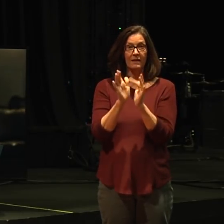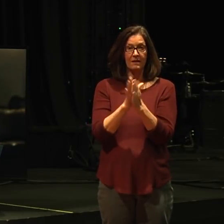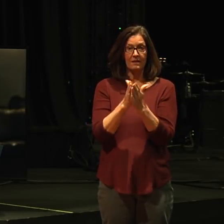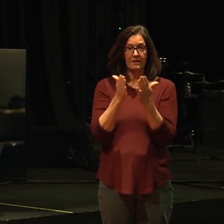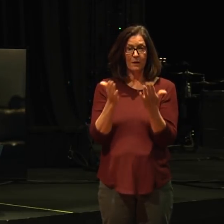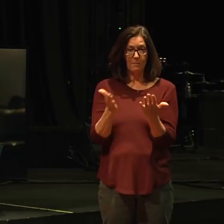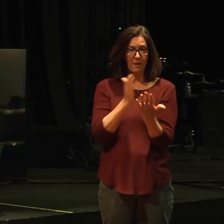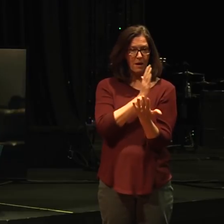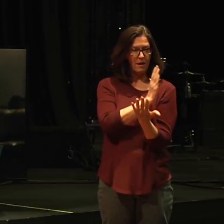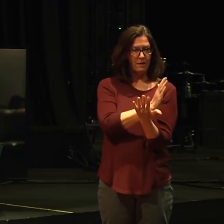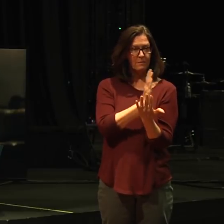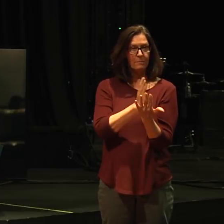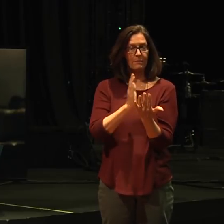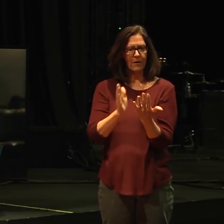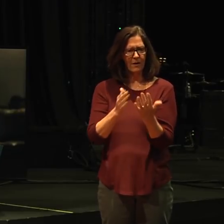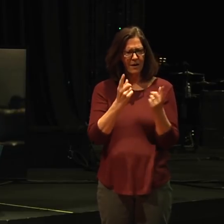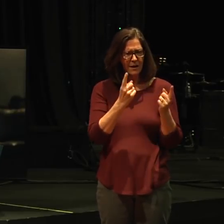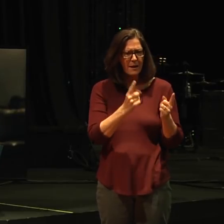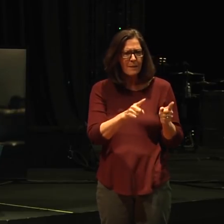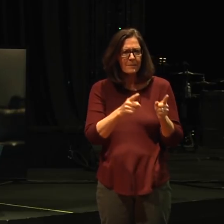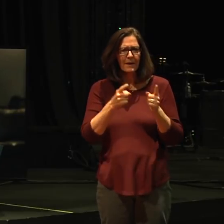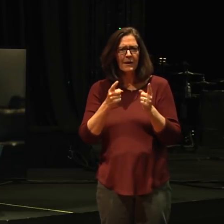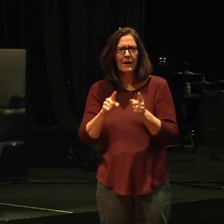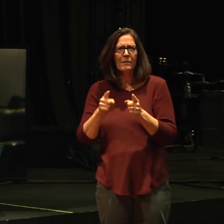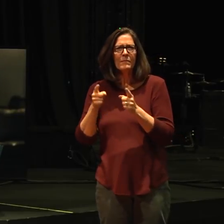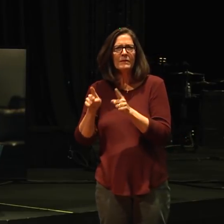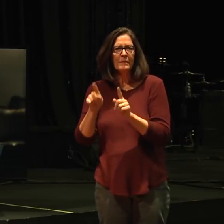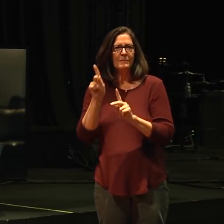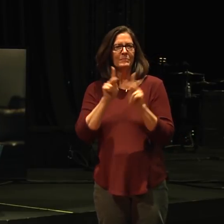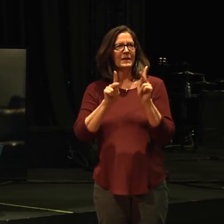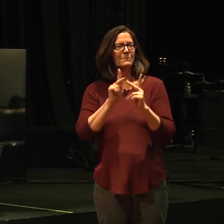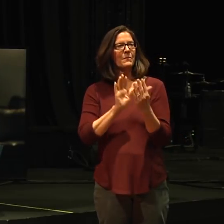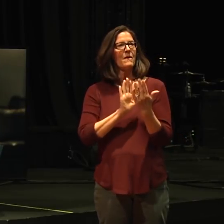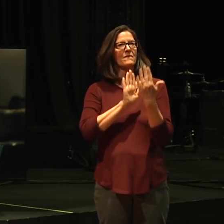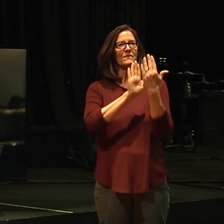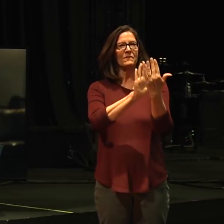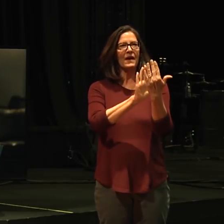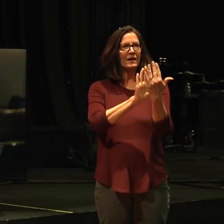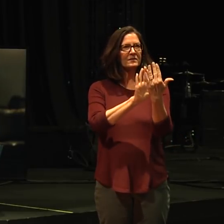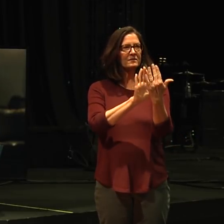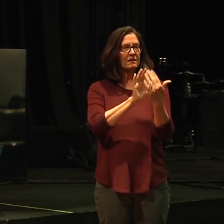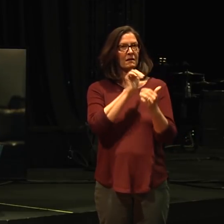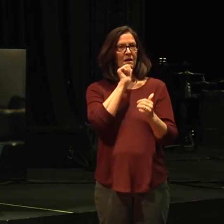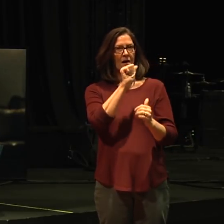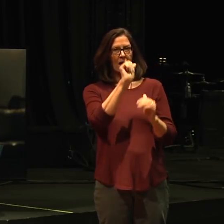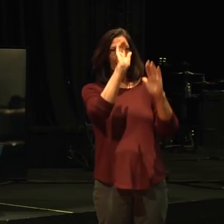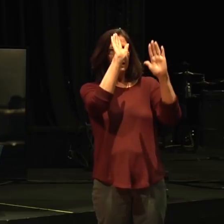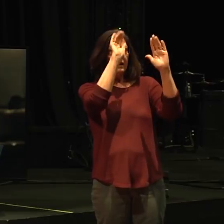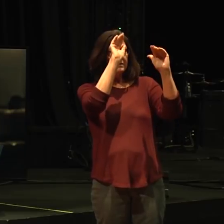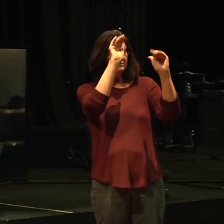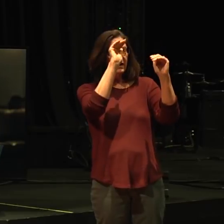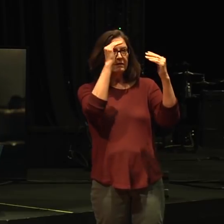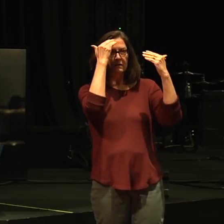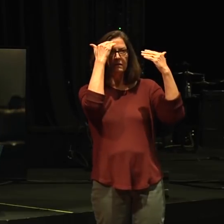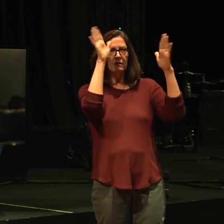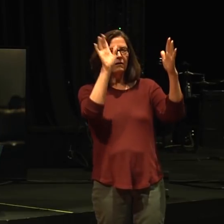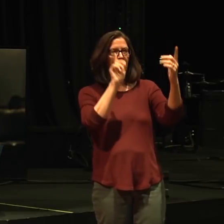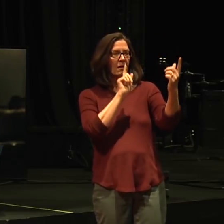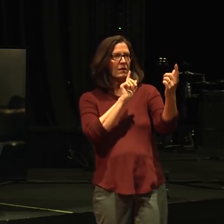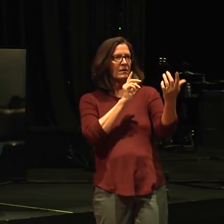it's very similar. It's about people facing unknown, unexpected things that hit their life, and